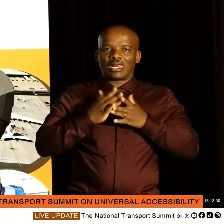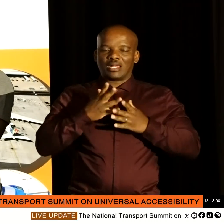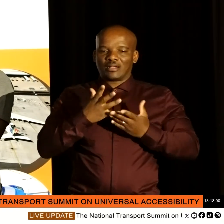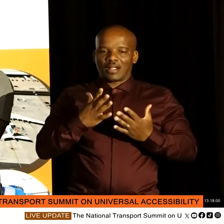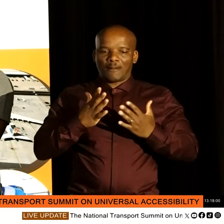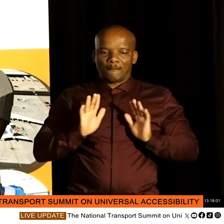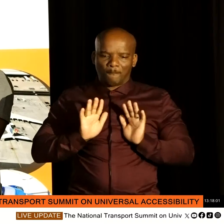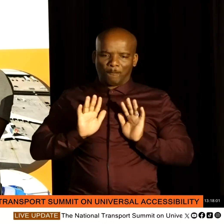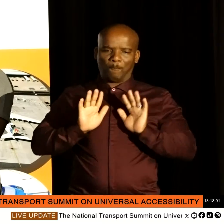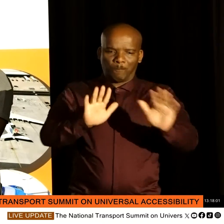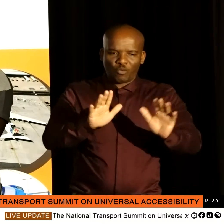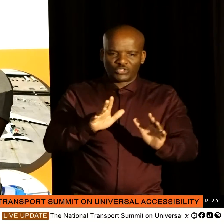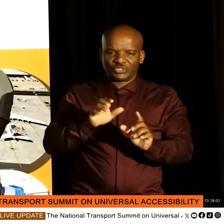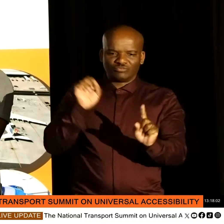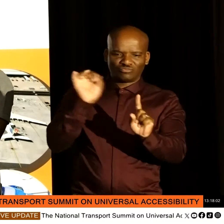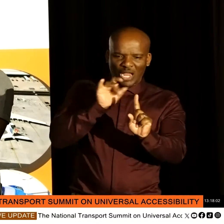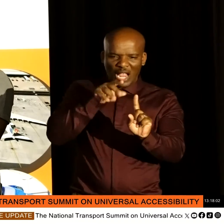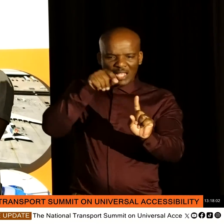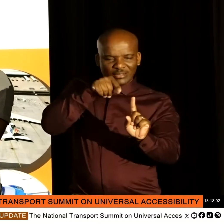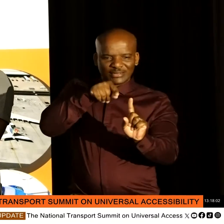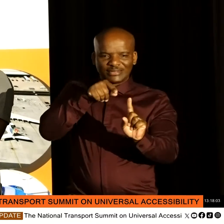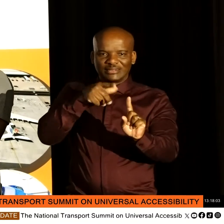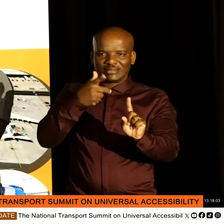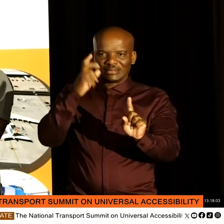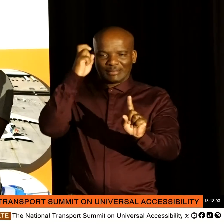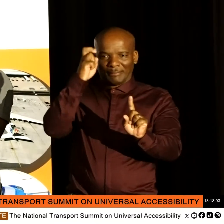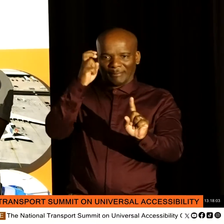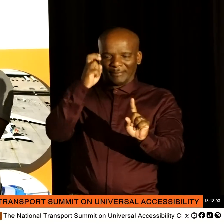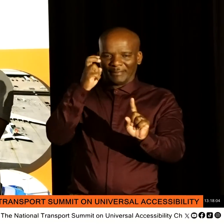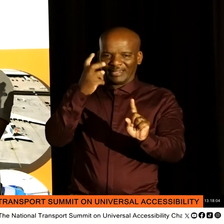and shouted at him. He was barred from the bus with